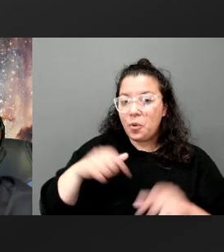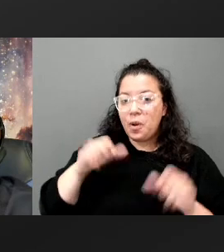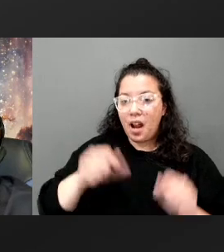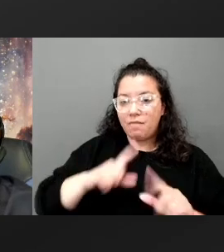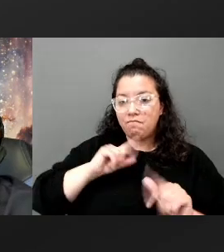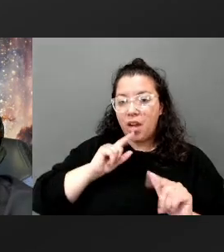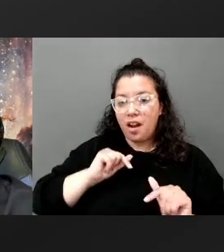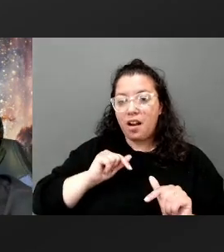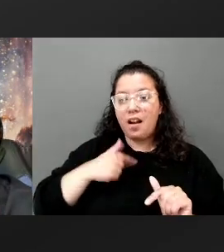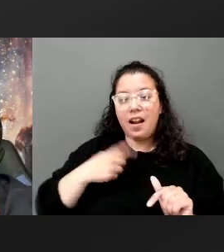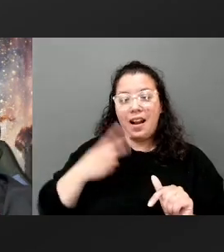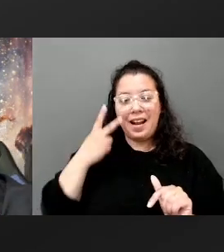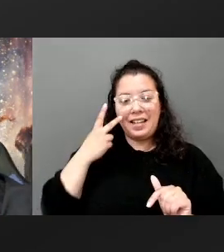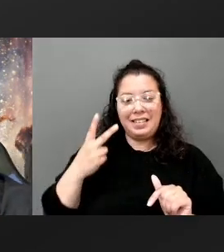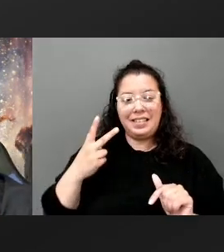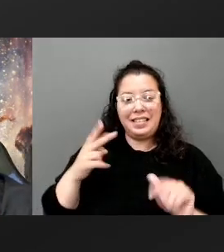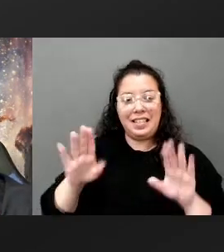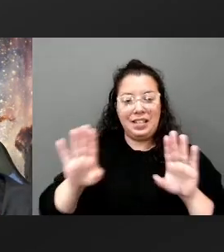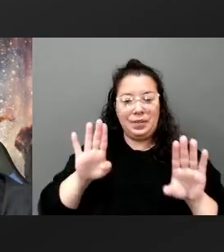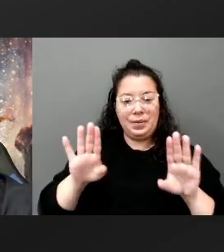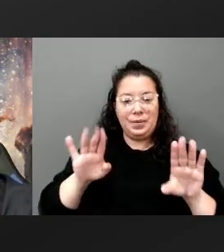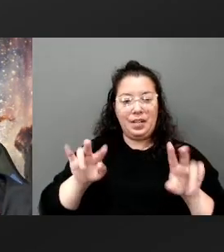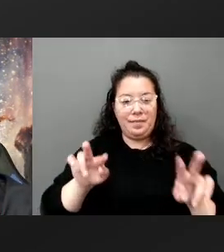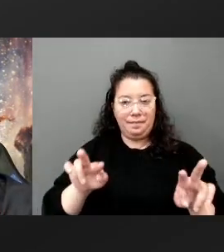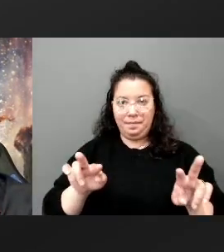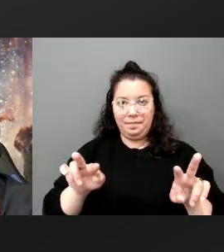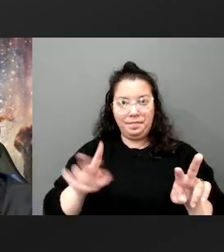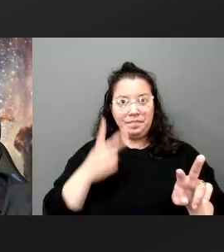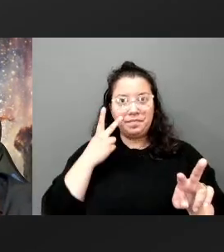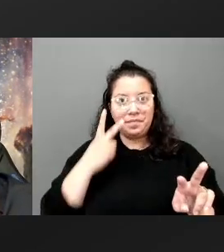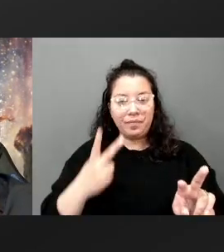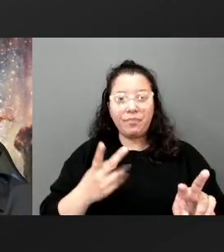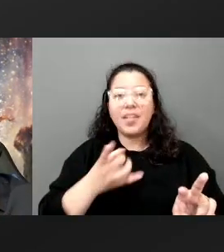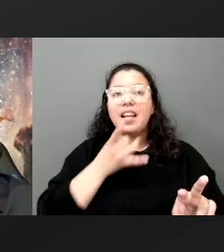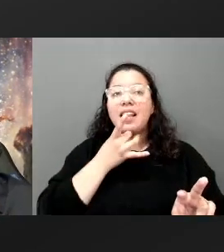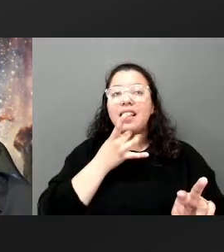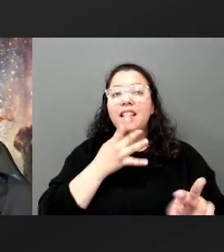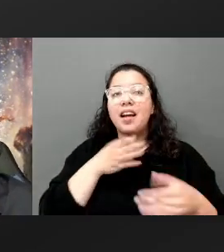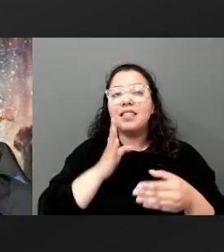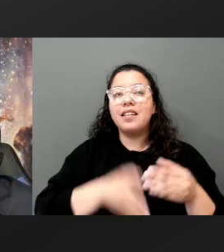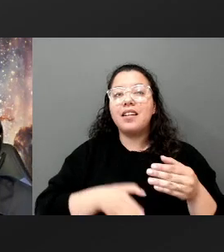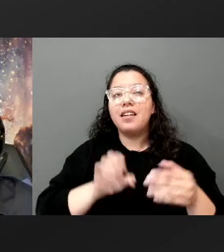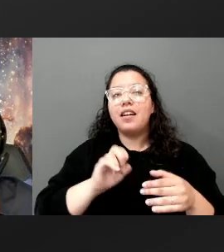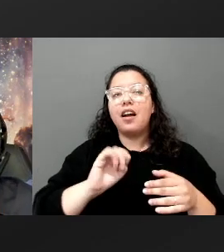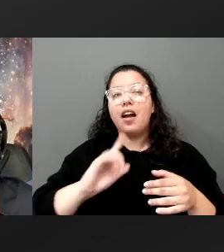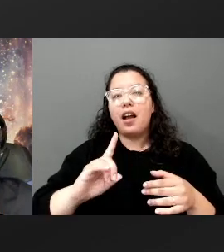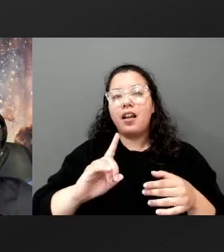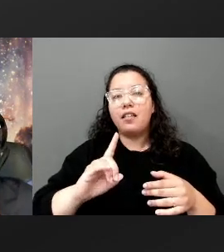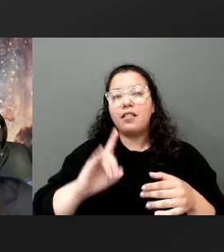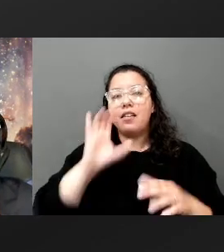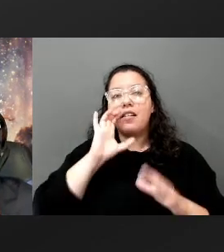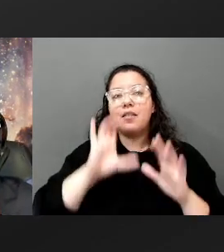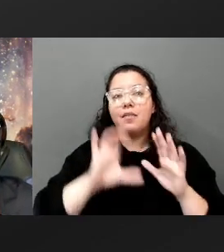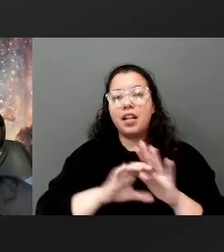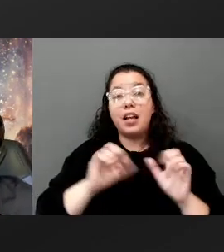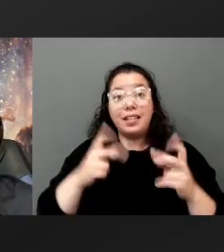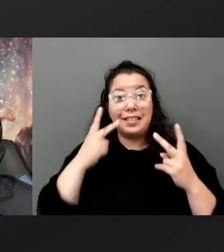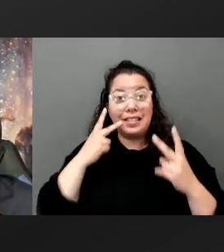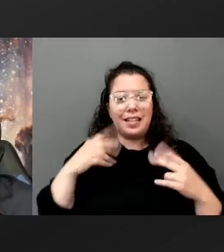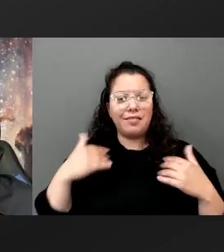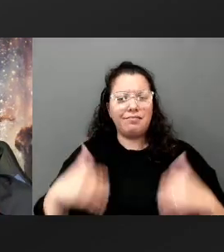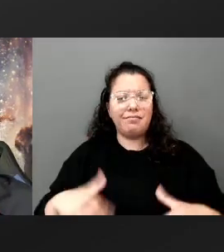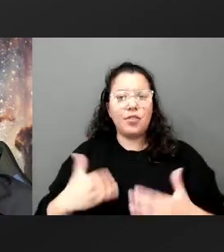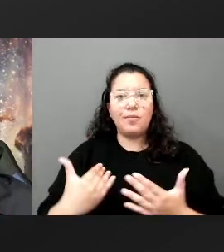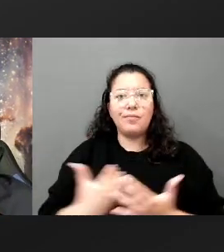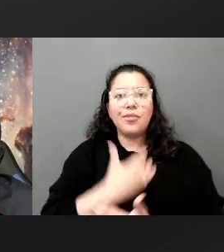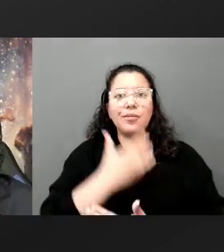out to me, I think, is looking at the right-hand image. It really encapsulates the new information that we get when we're able to look out